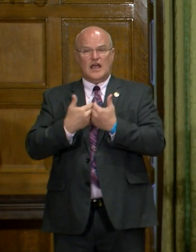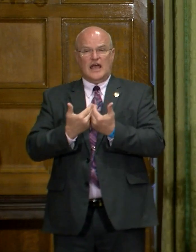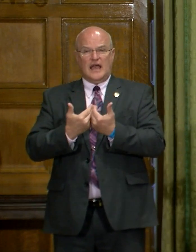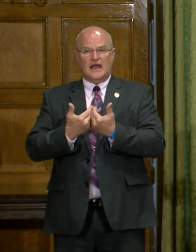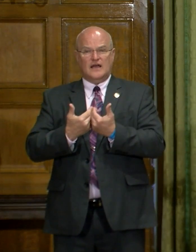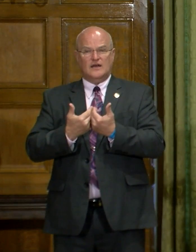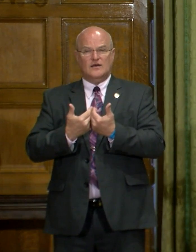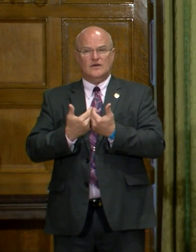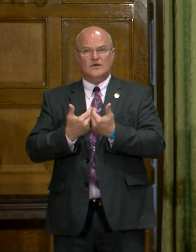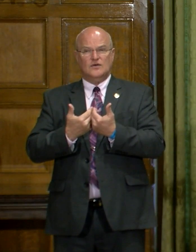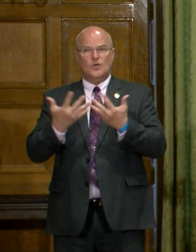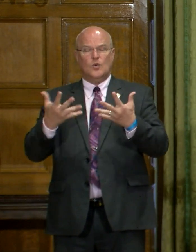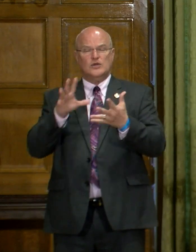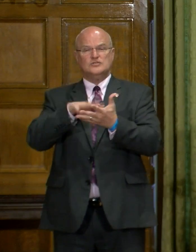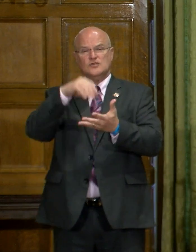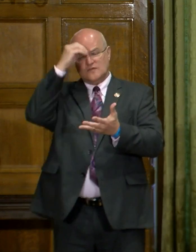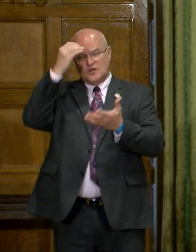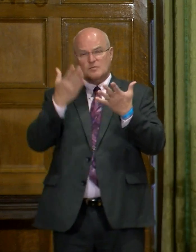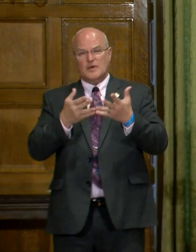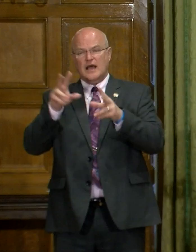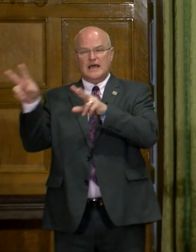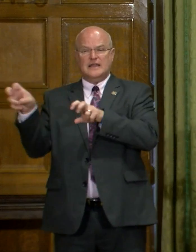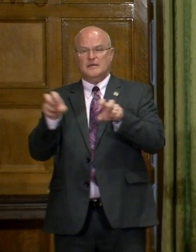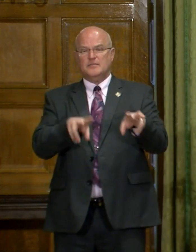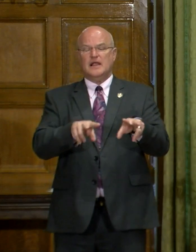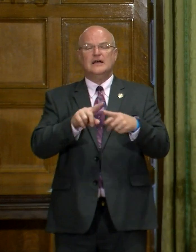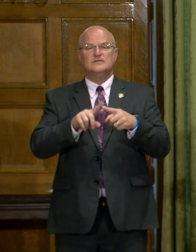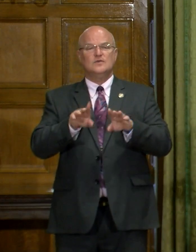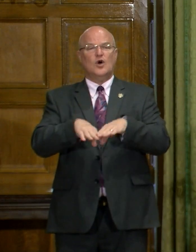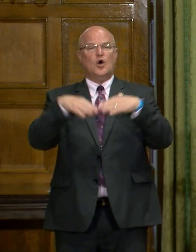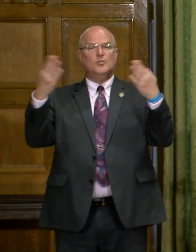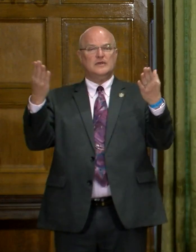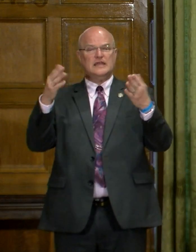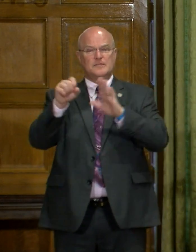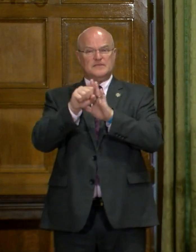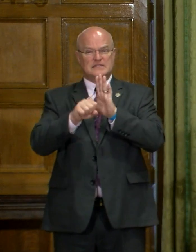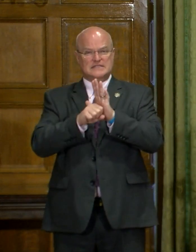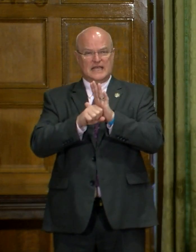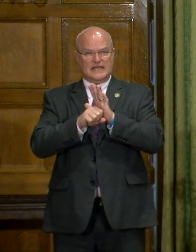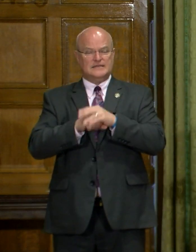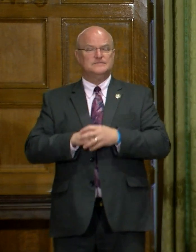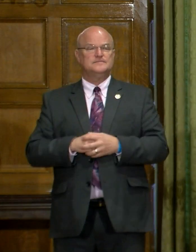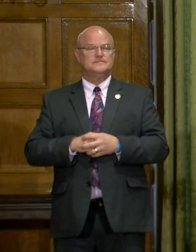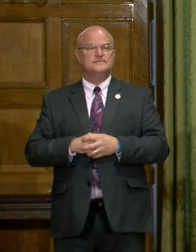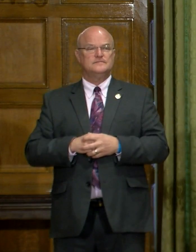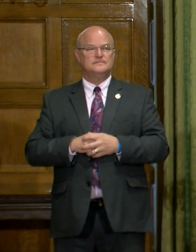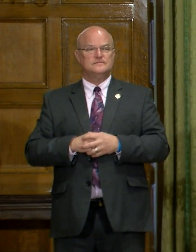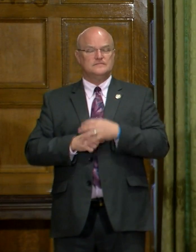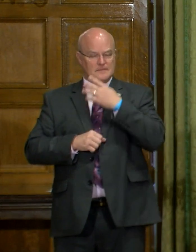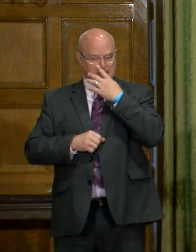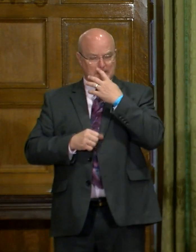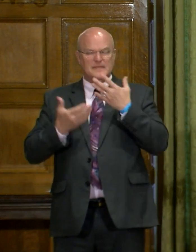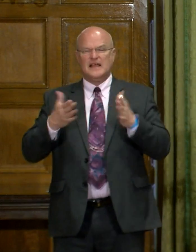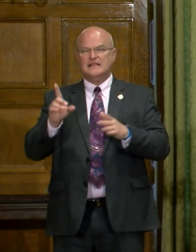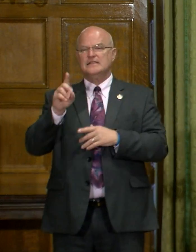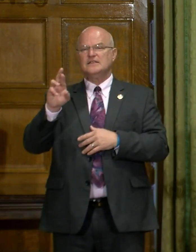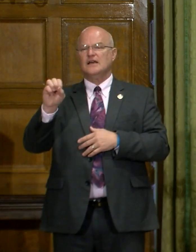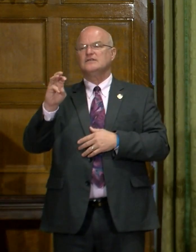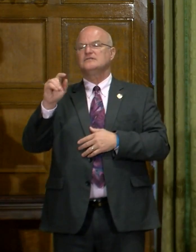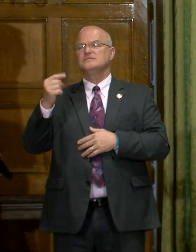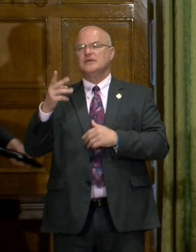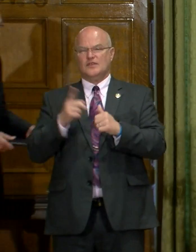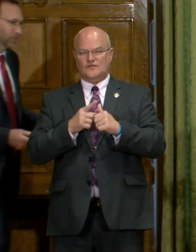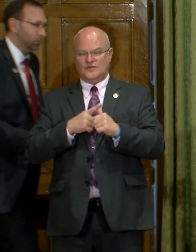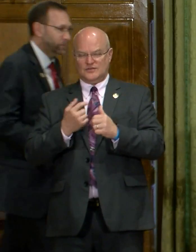how what you've learned might apply to opening up the state a little bit more? I'll let Dr. Smith go